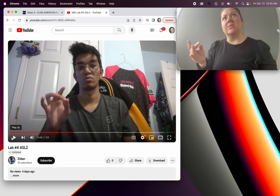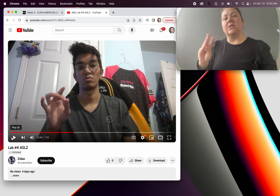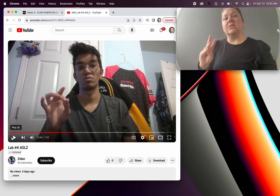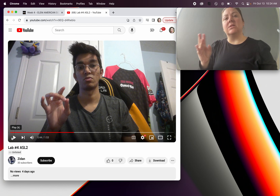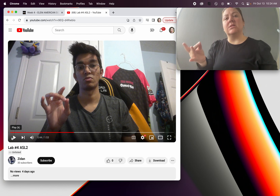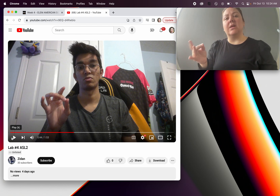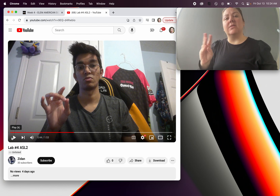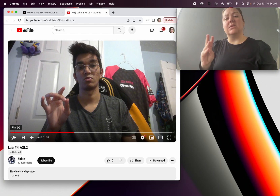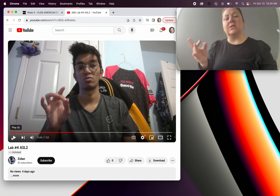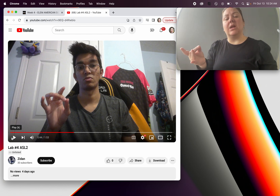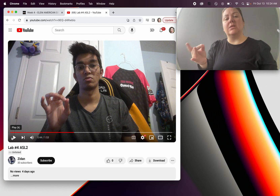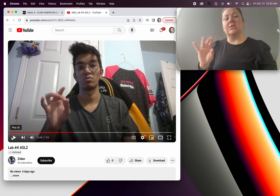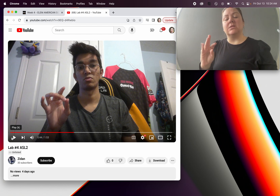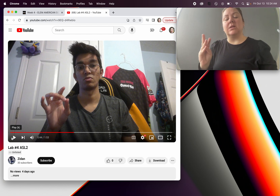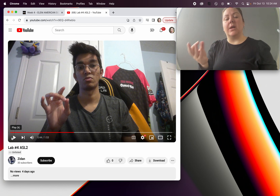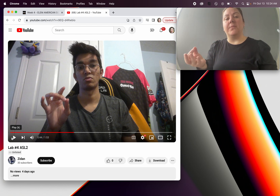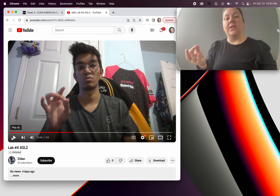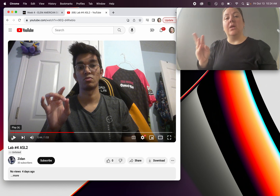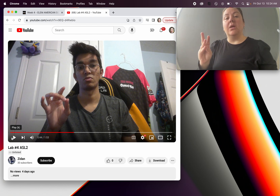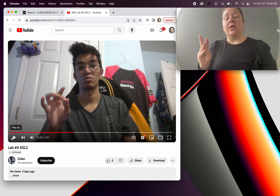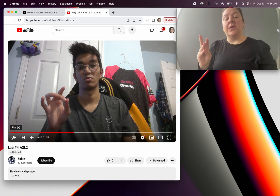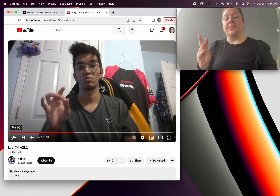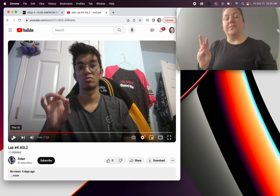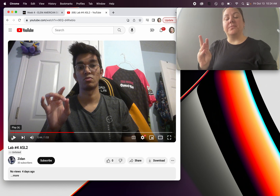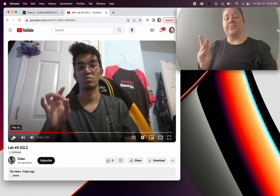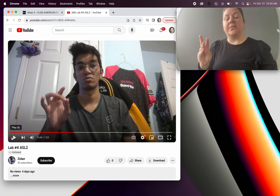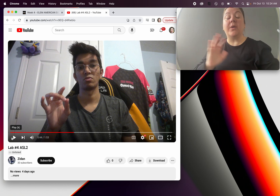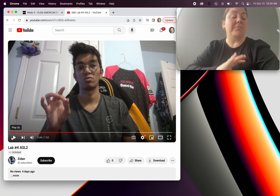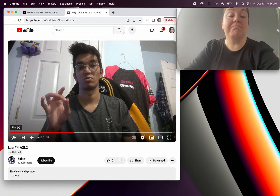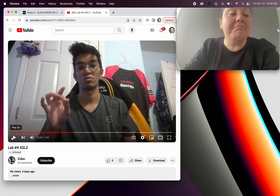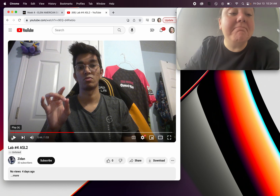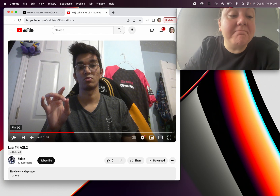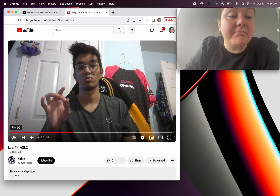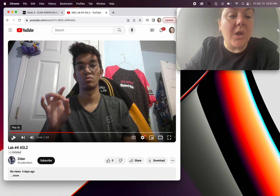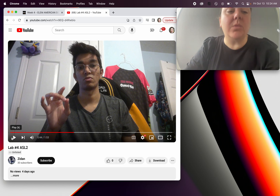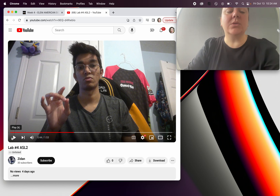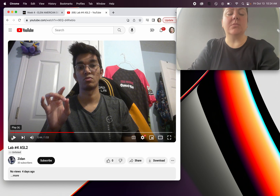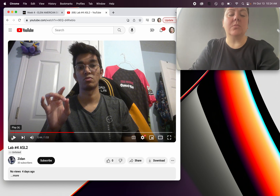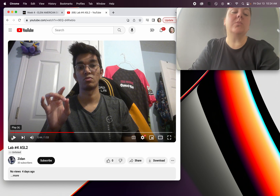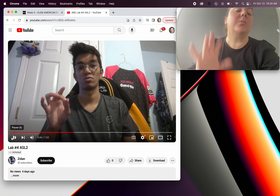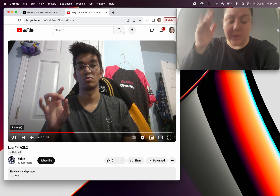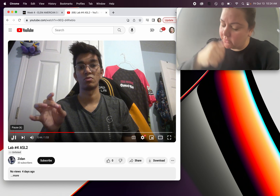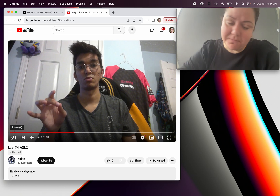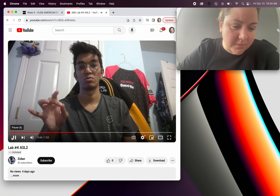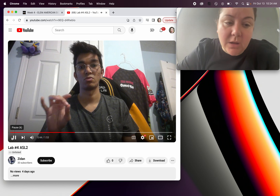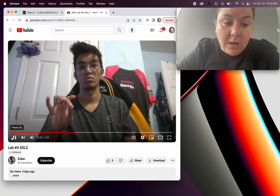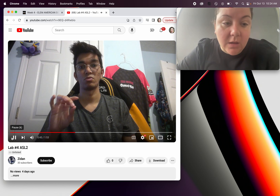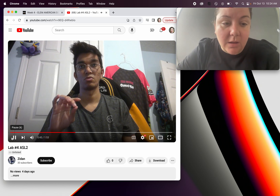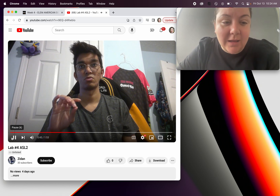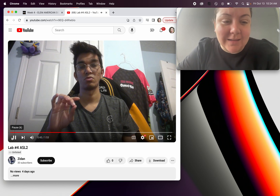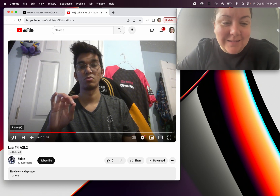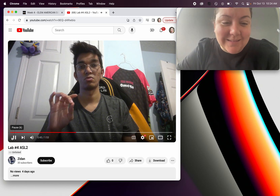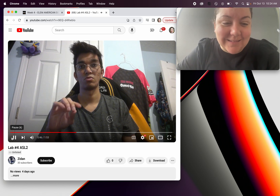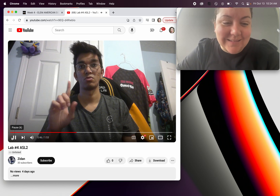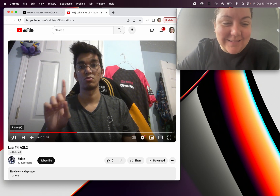the same side. 67, 68, 69. Okay. Oh, we're doing whatever.